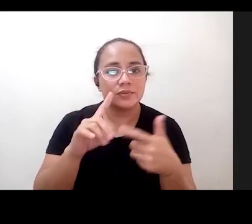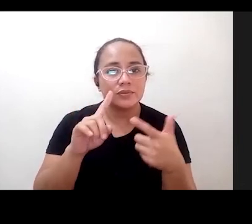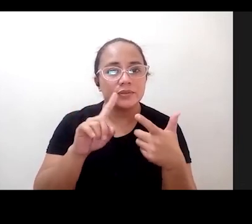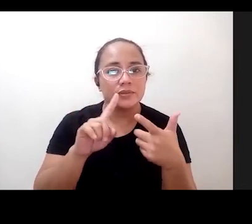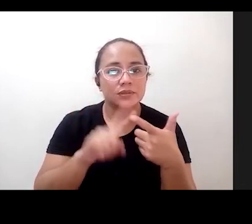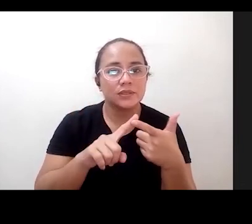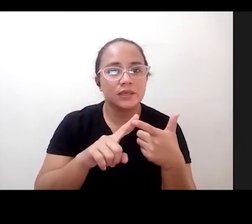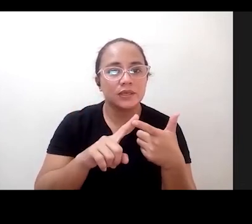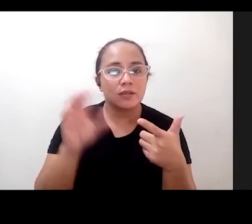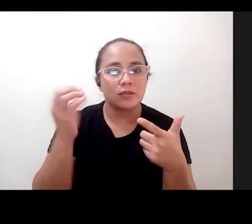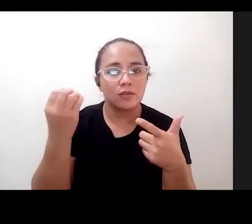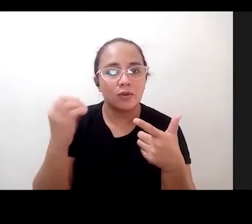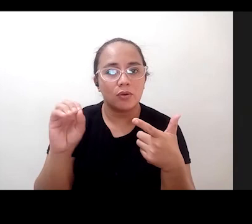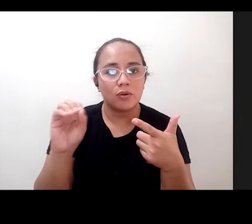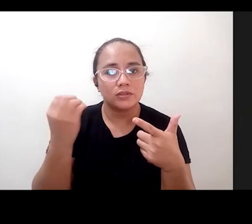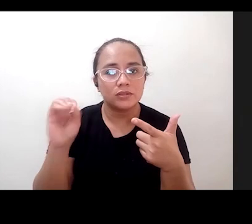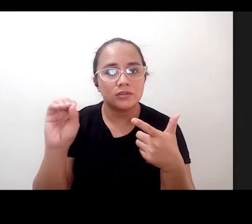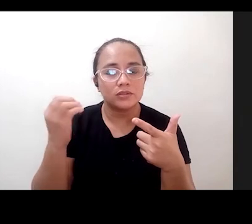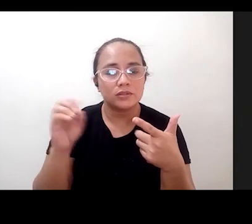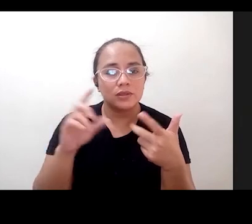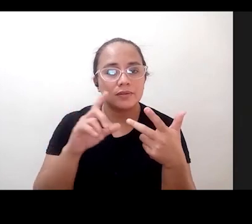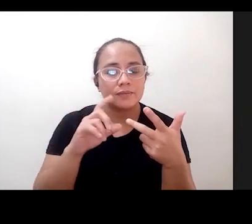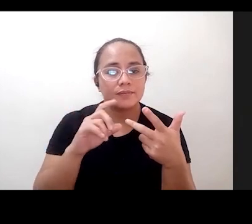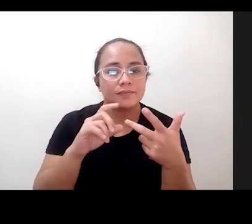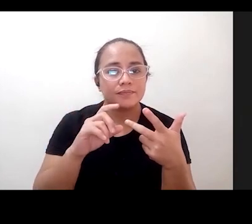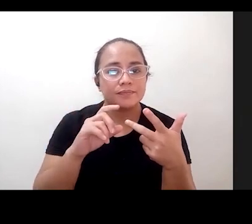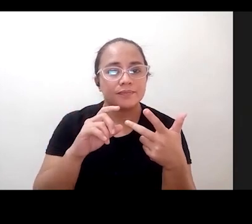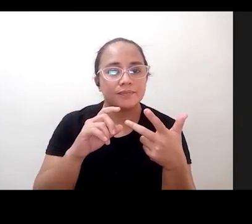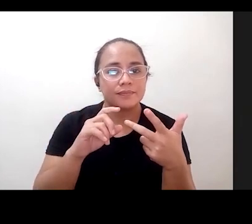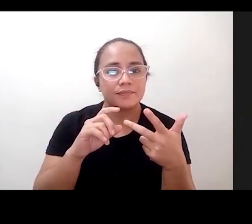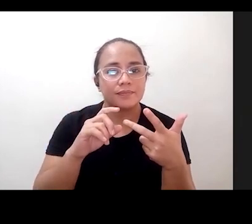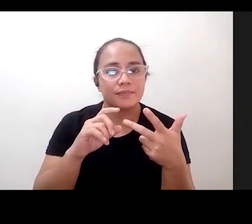orange. And